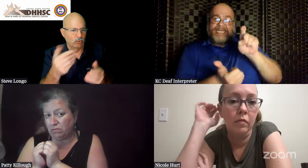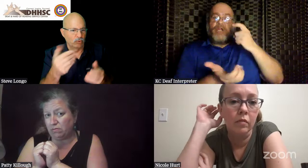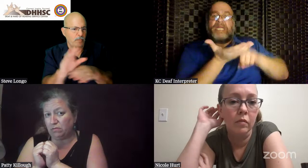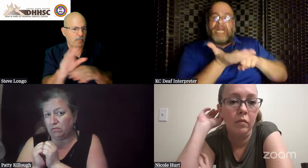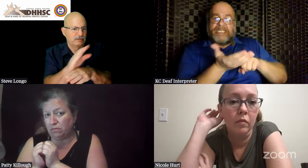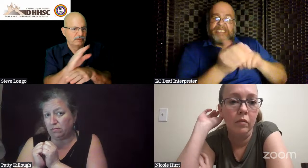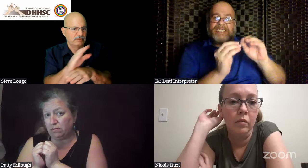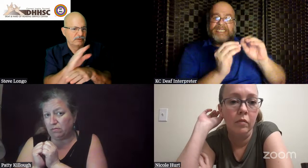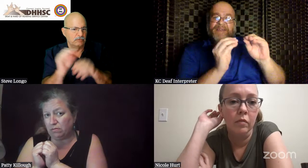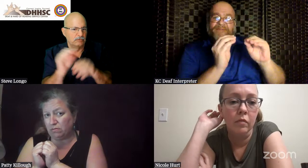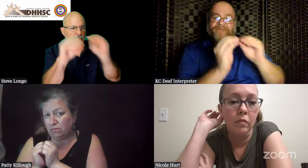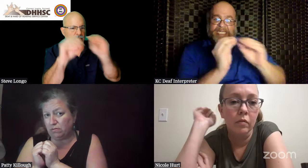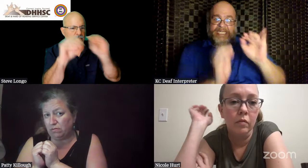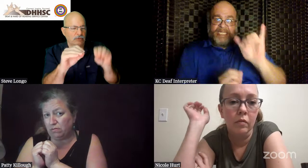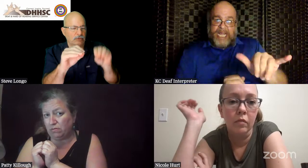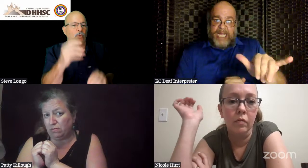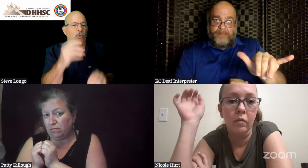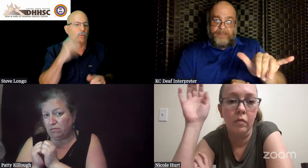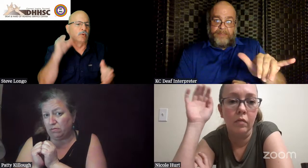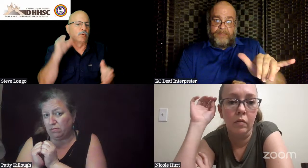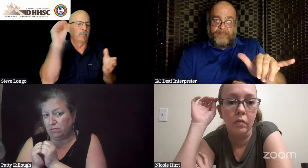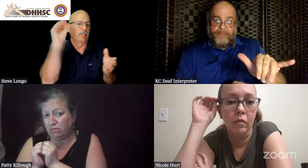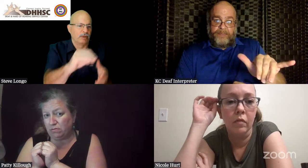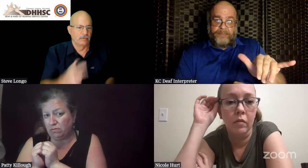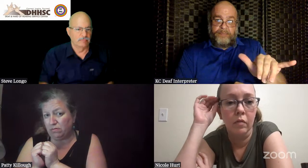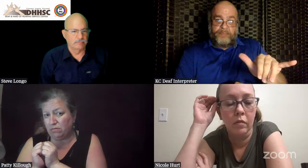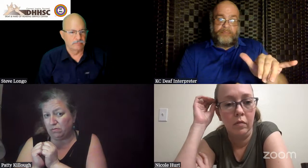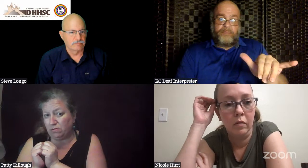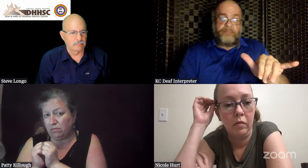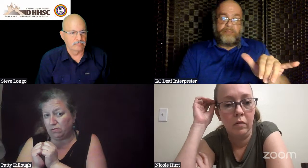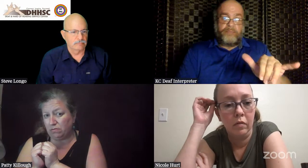adjusted. We've done the vote already,